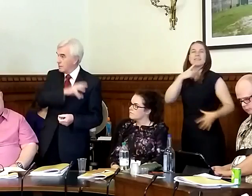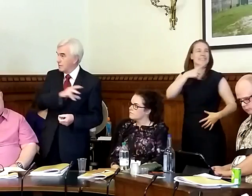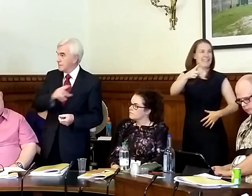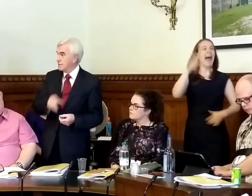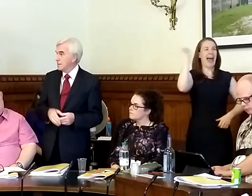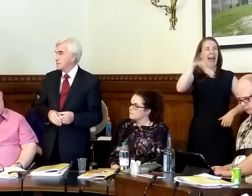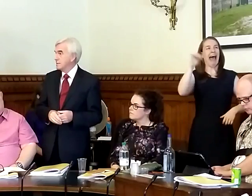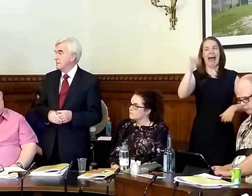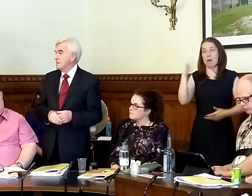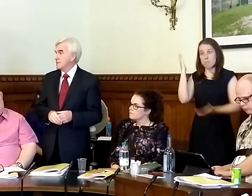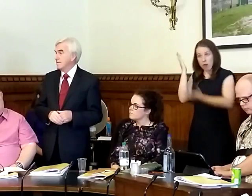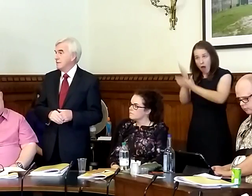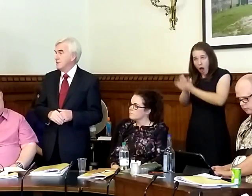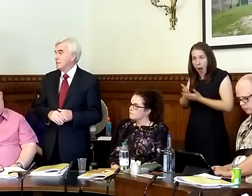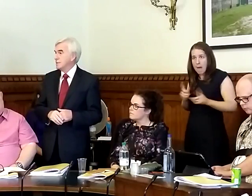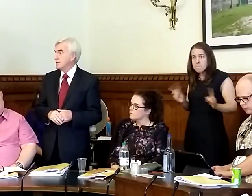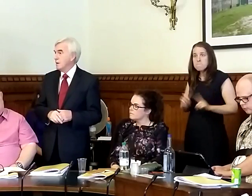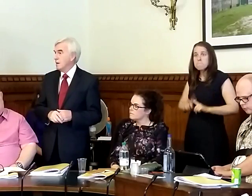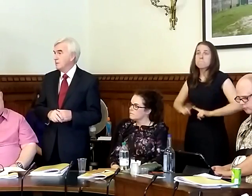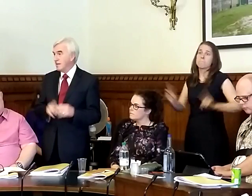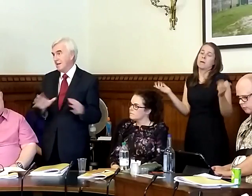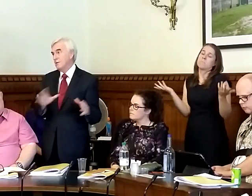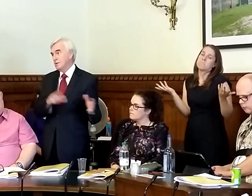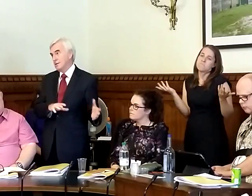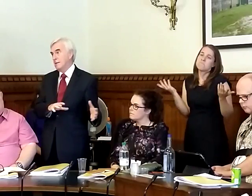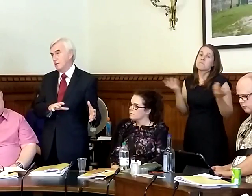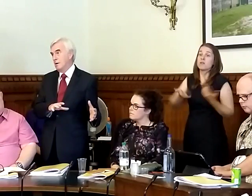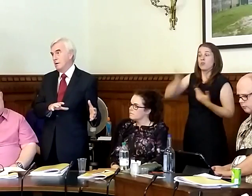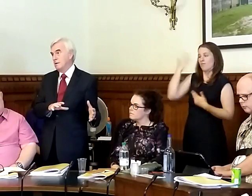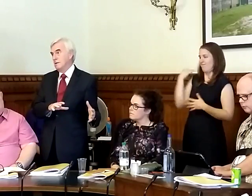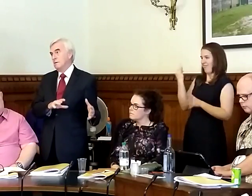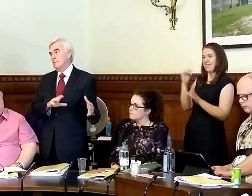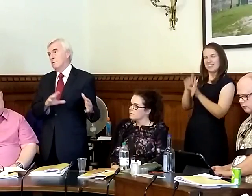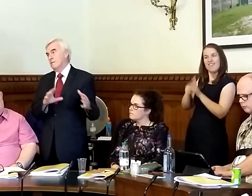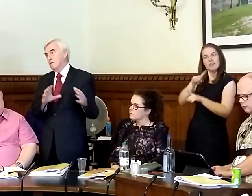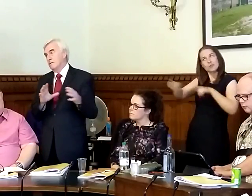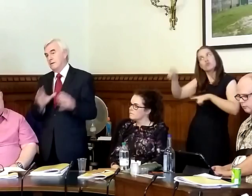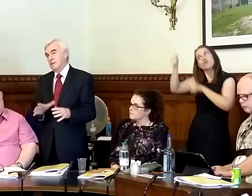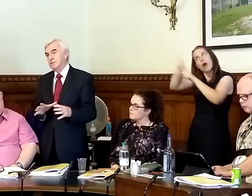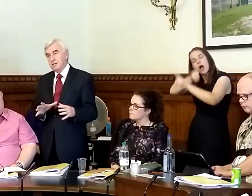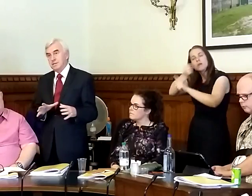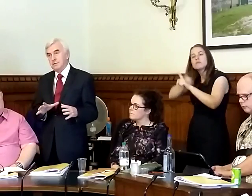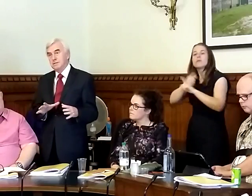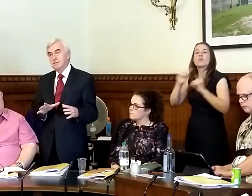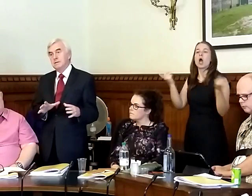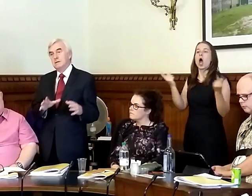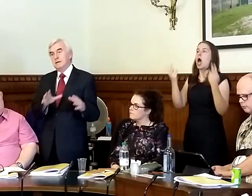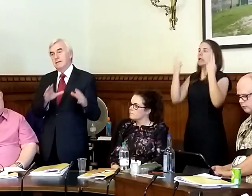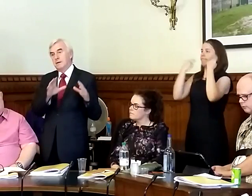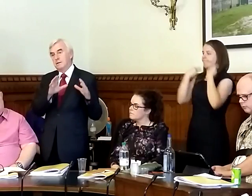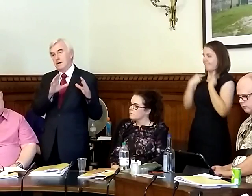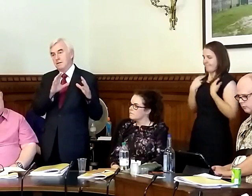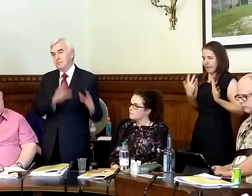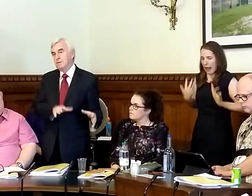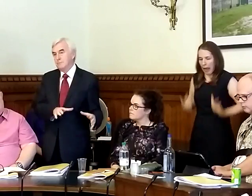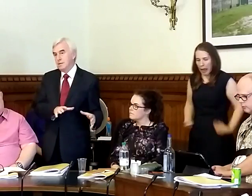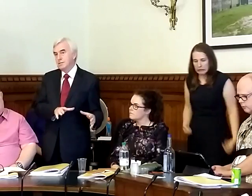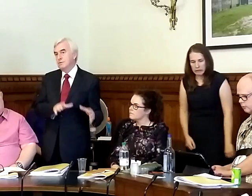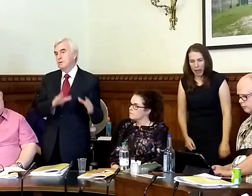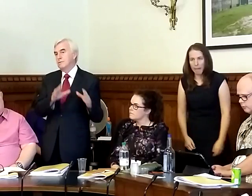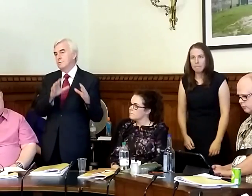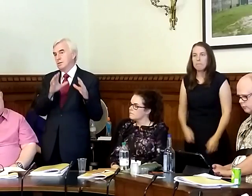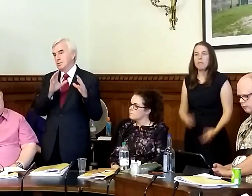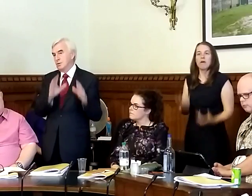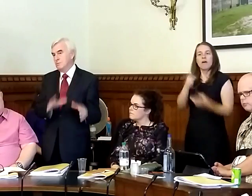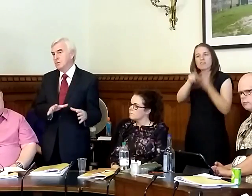making now and over the last 7 years as well. We cannot stand by while fellow citizens have their lives put